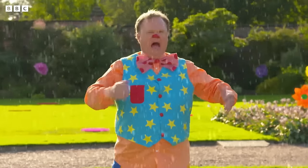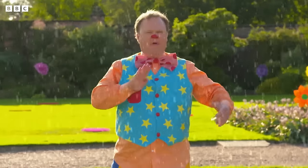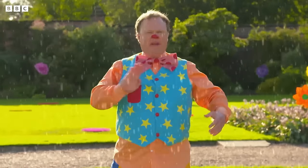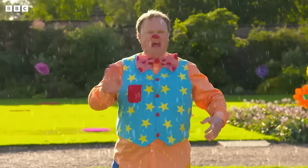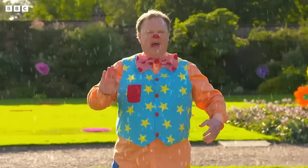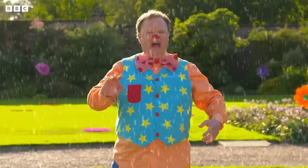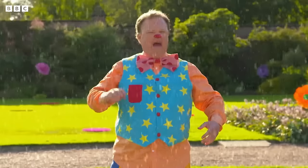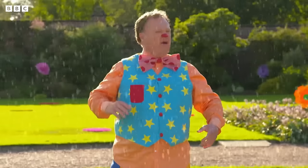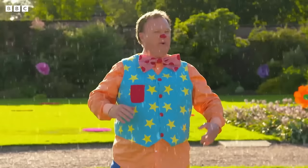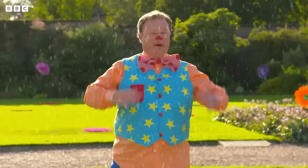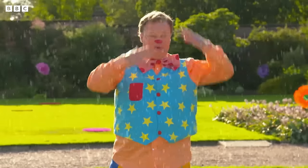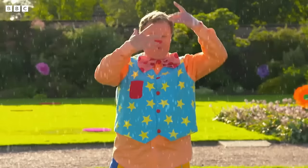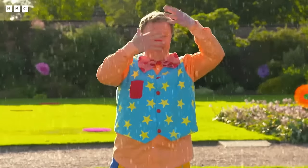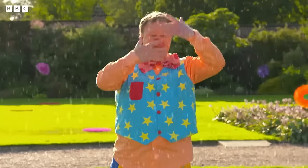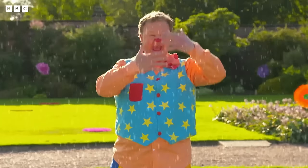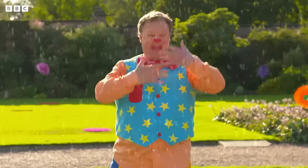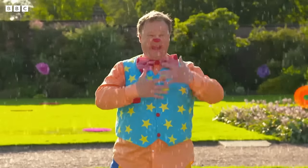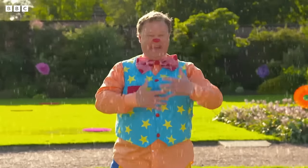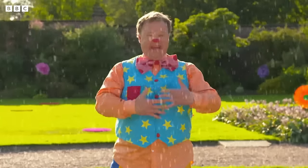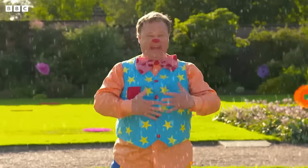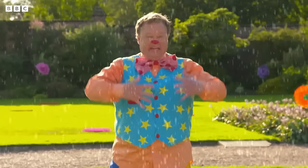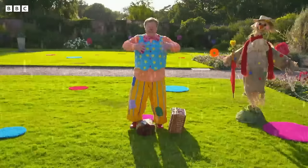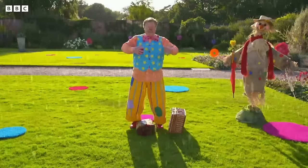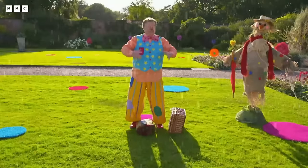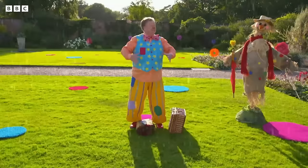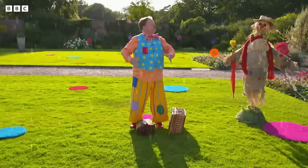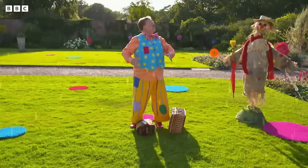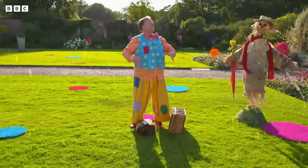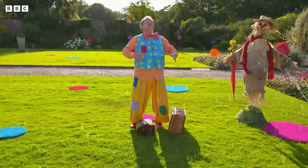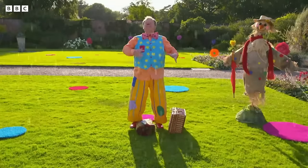Woohoo! Oh no! Rain!